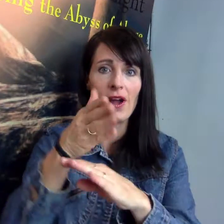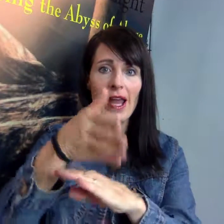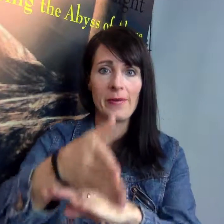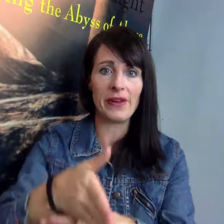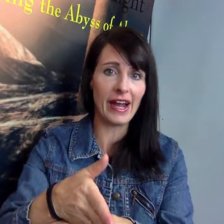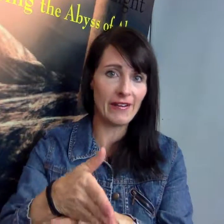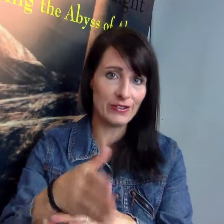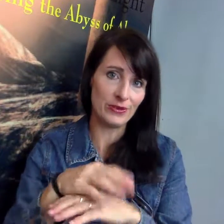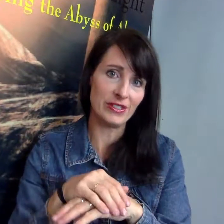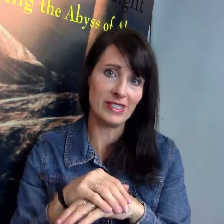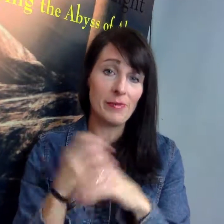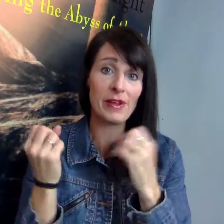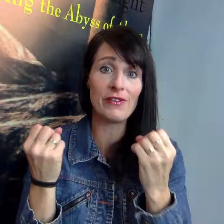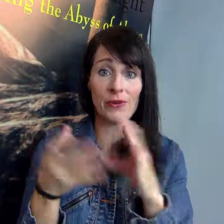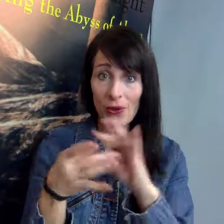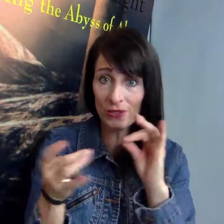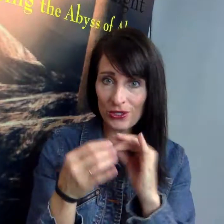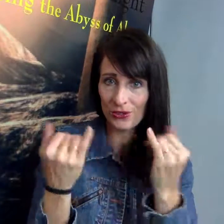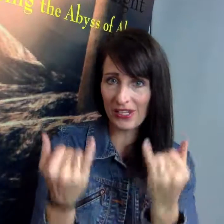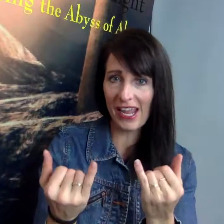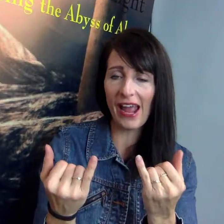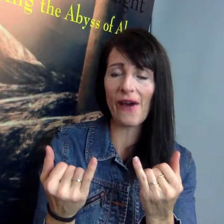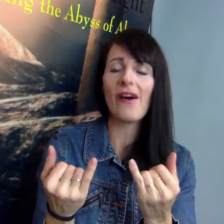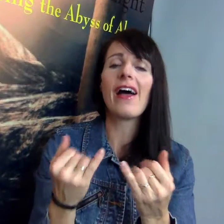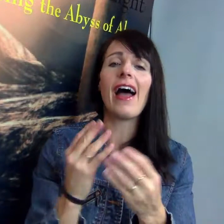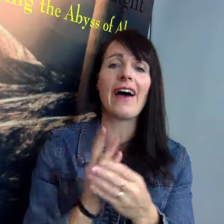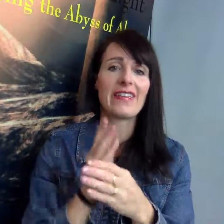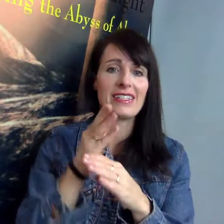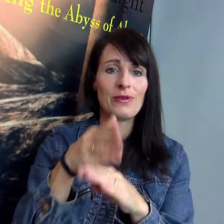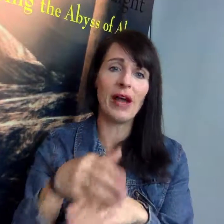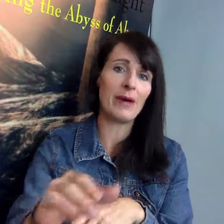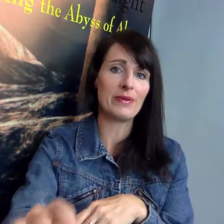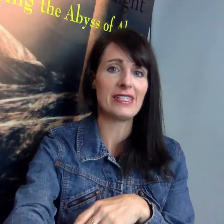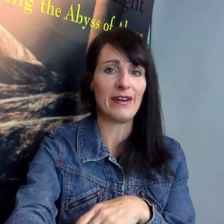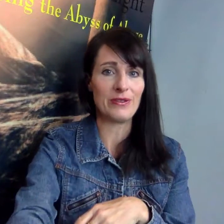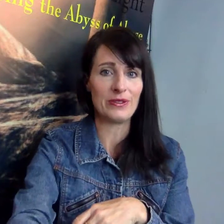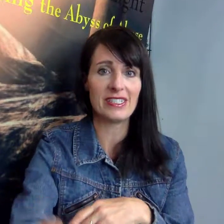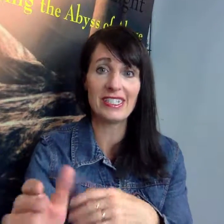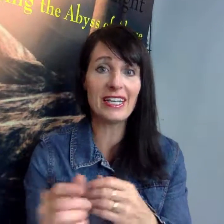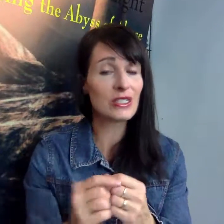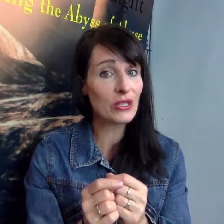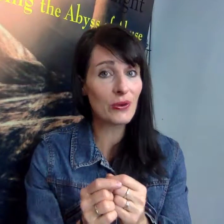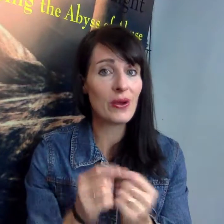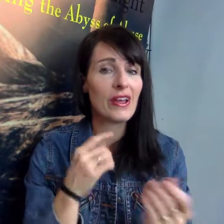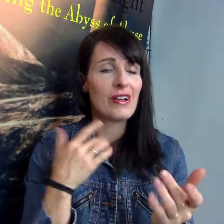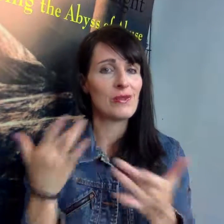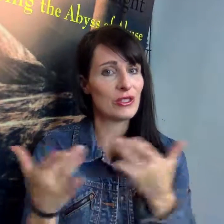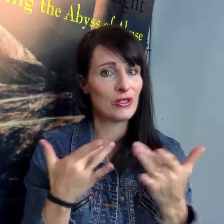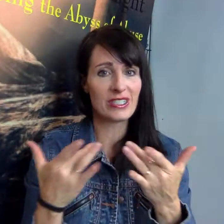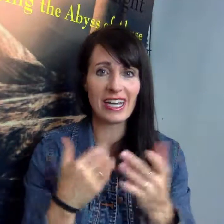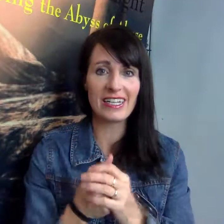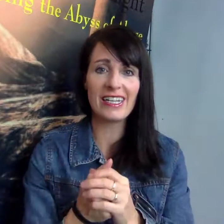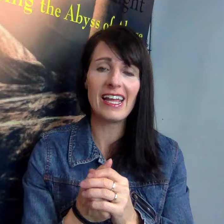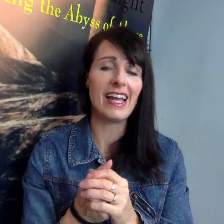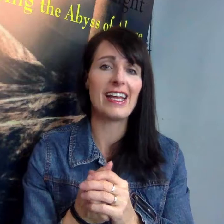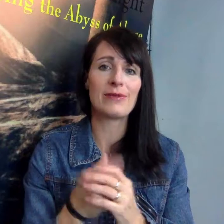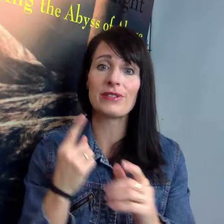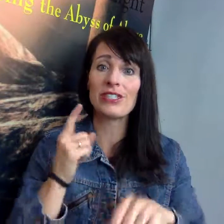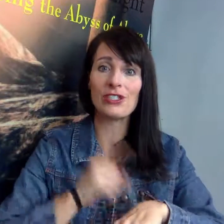what happened afterwards many of you know the story now and let's see what happens afterwards tonight so we're so excited and please